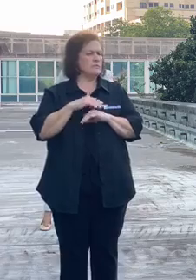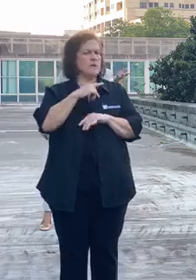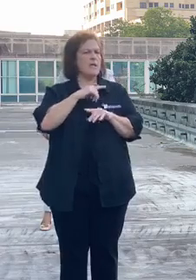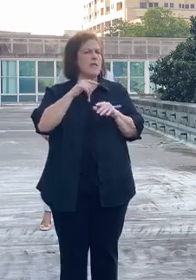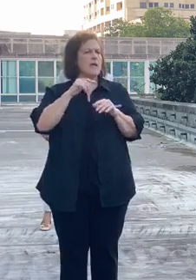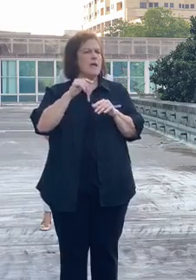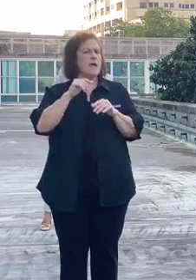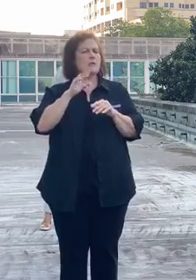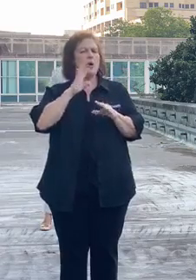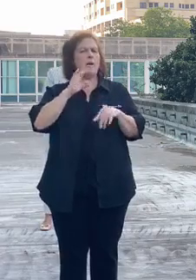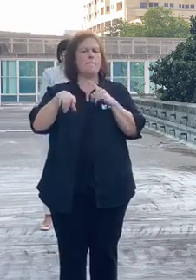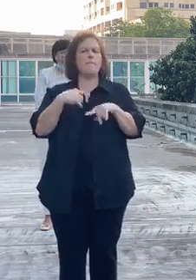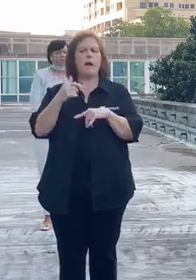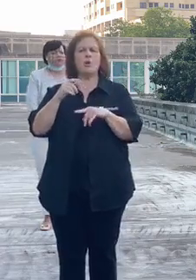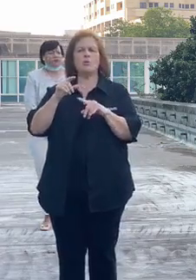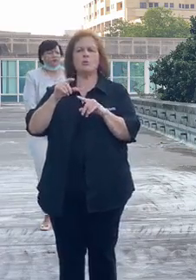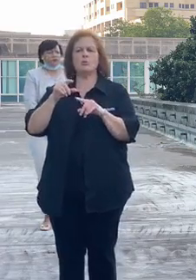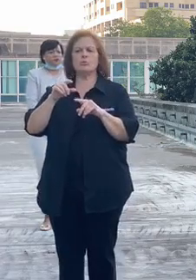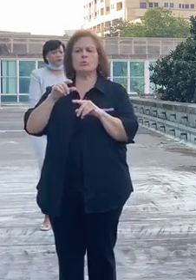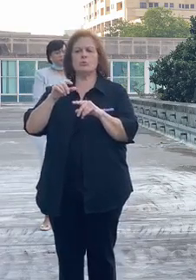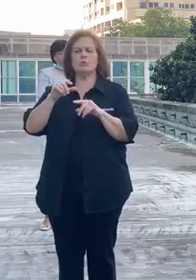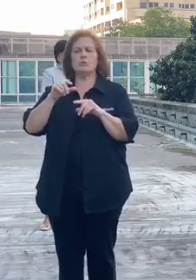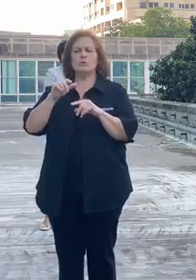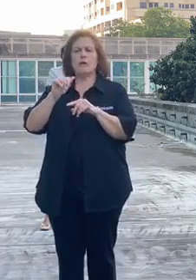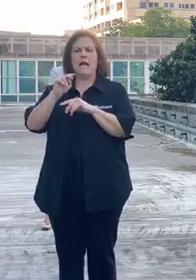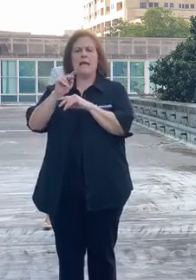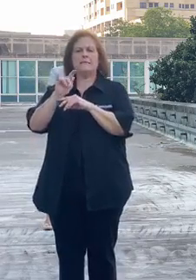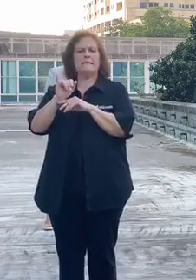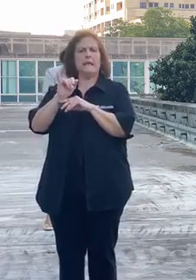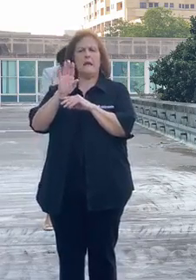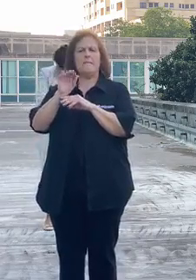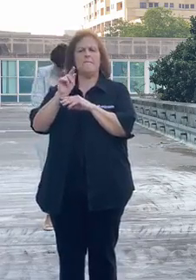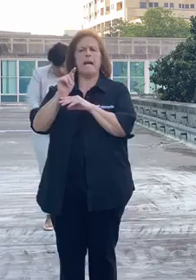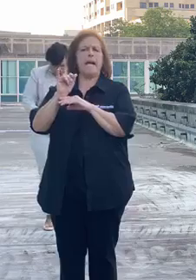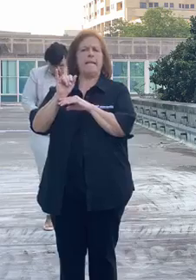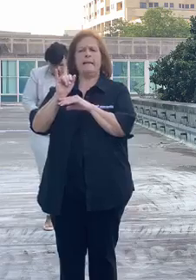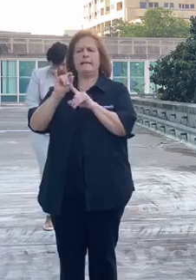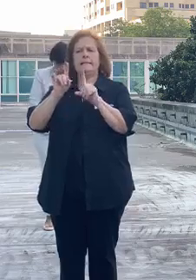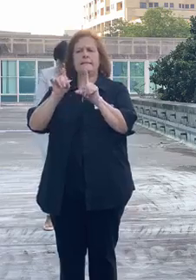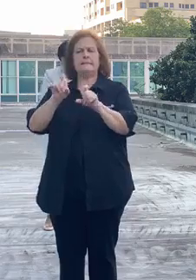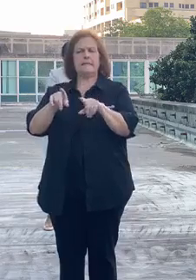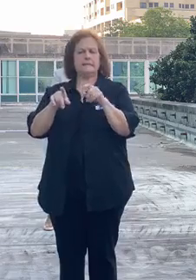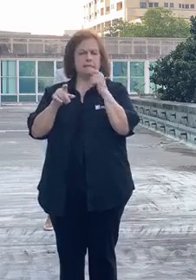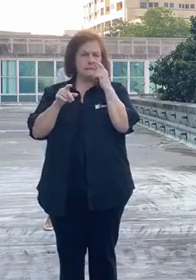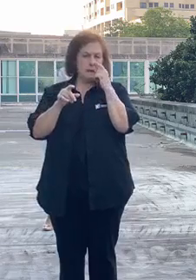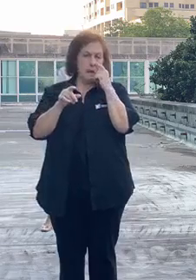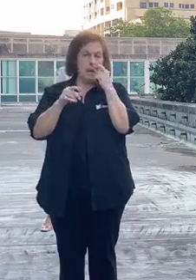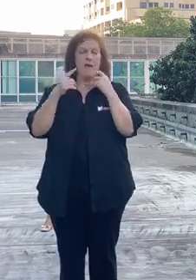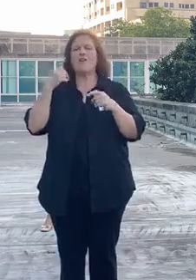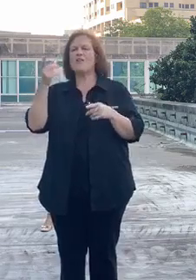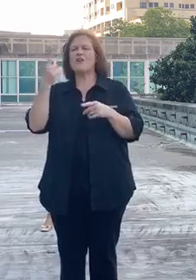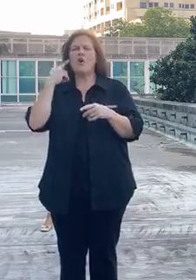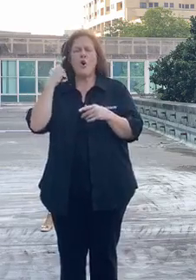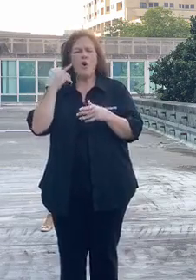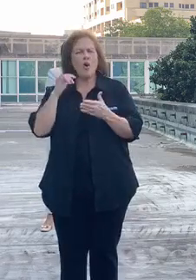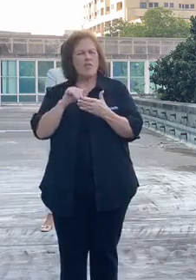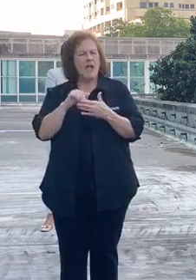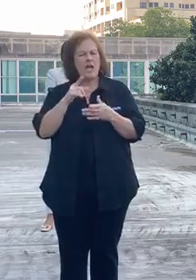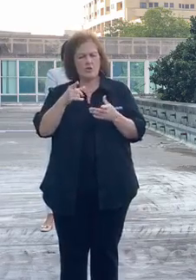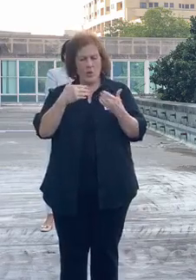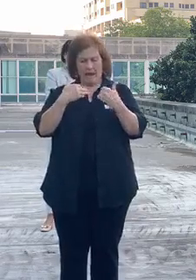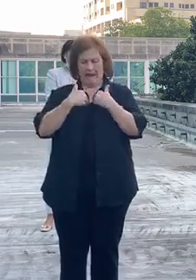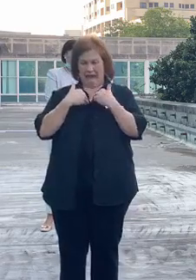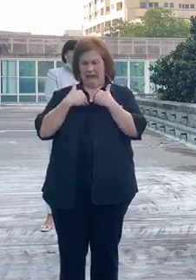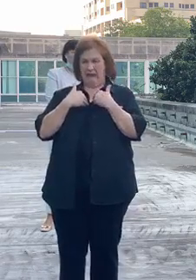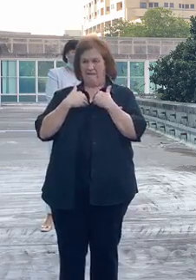antibody testing. Sure. So you probably heard that there are tests that can determine whether you have